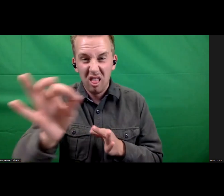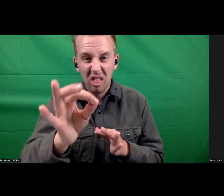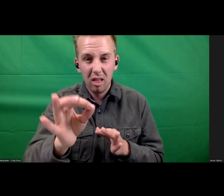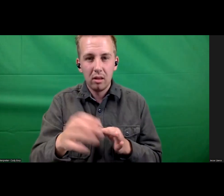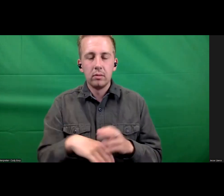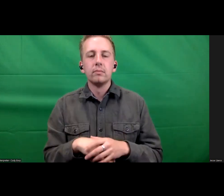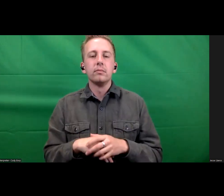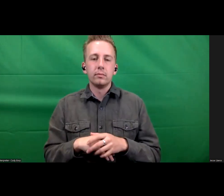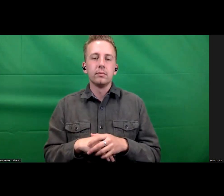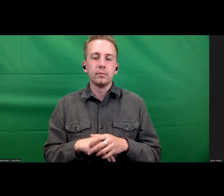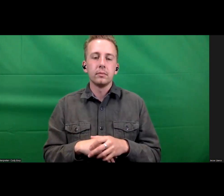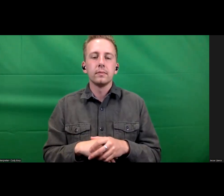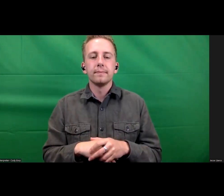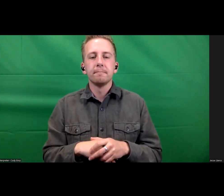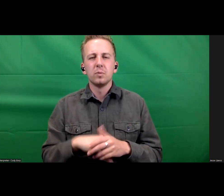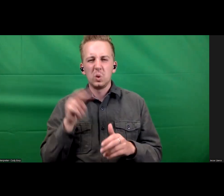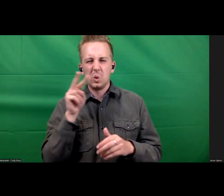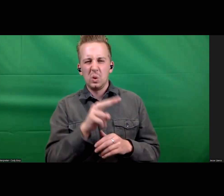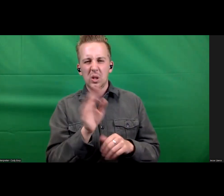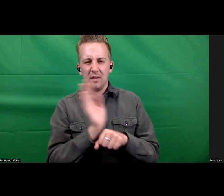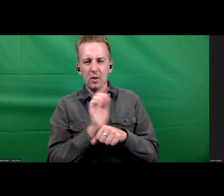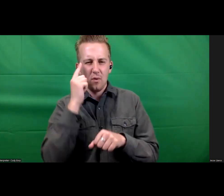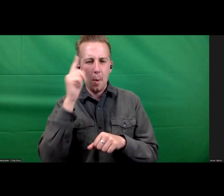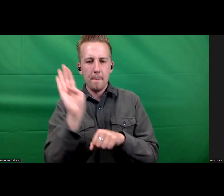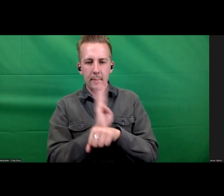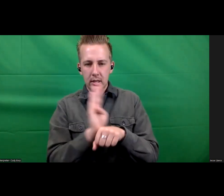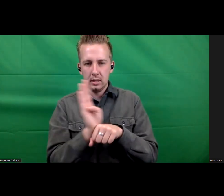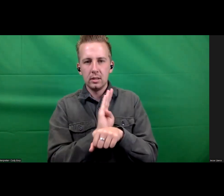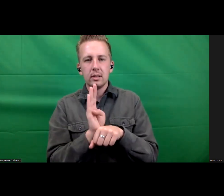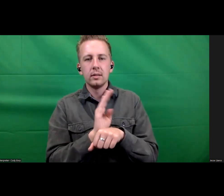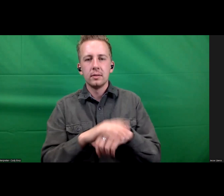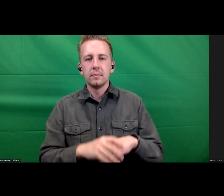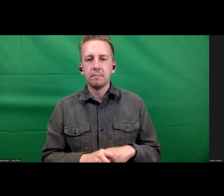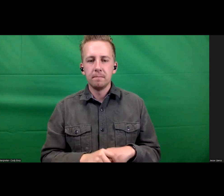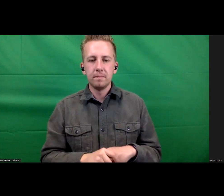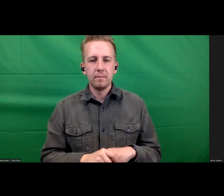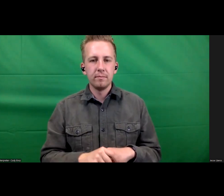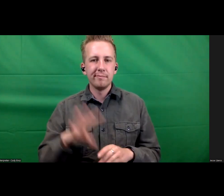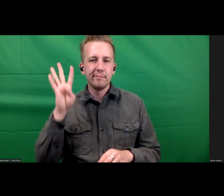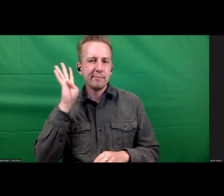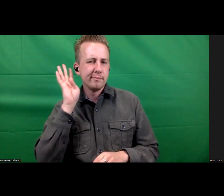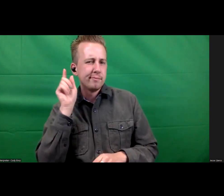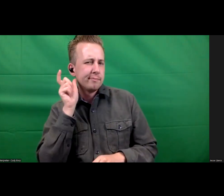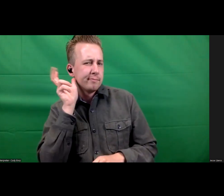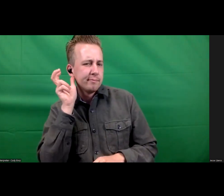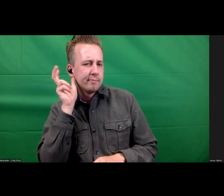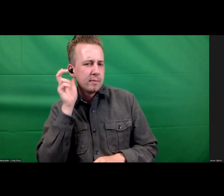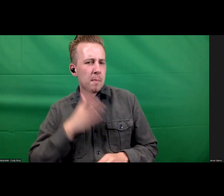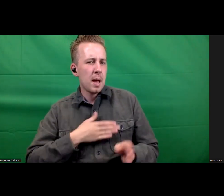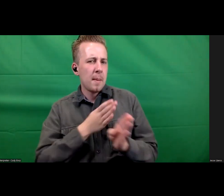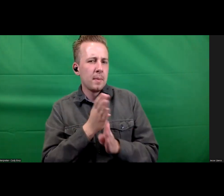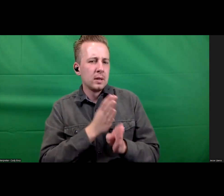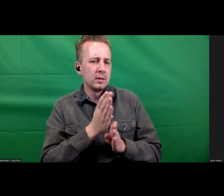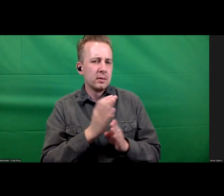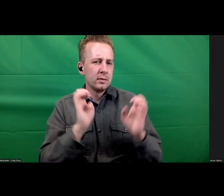at the video for business. My name is Mandy, and I'm a student ambassador at Fresno City College. My major is economics. The business